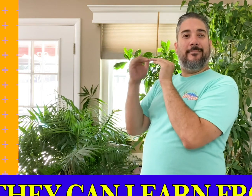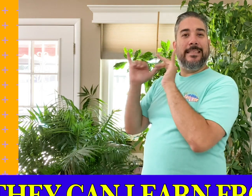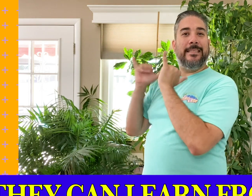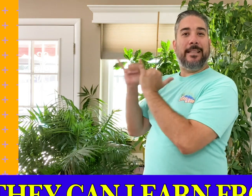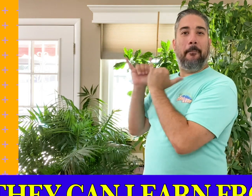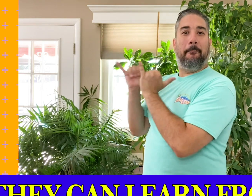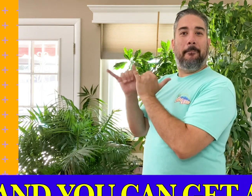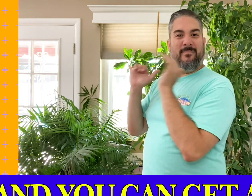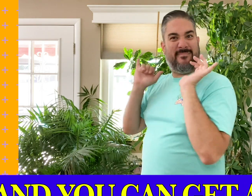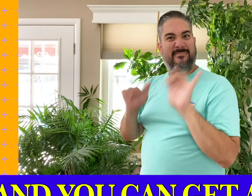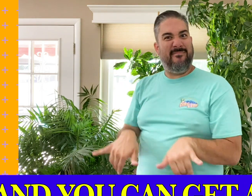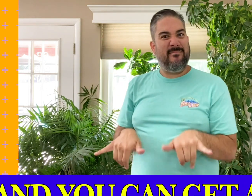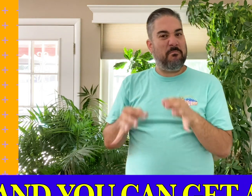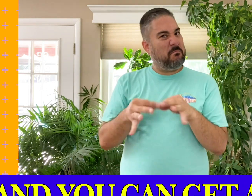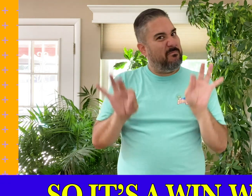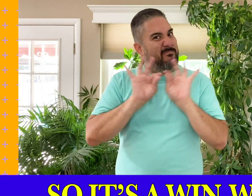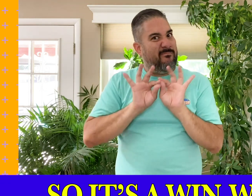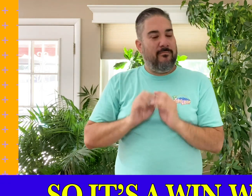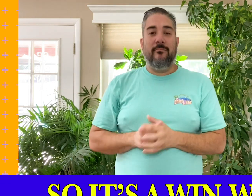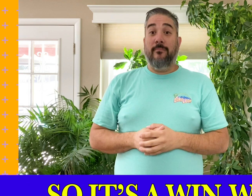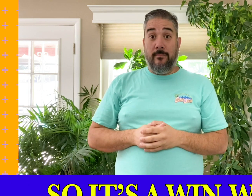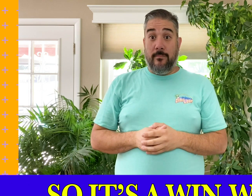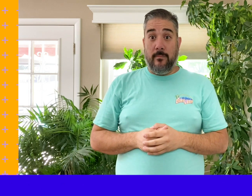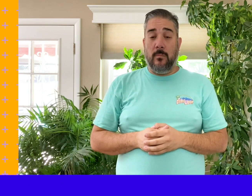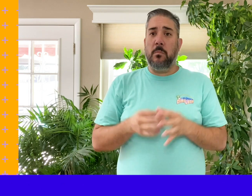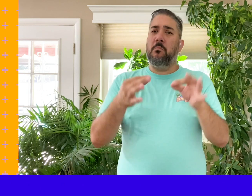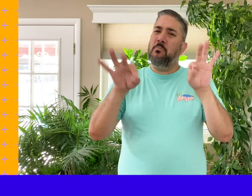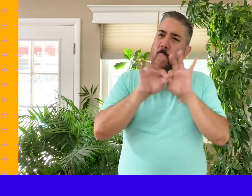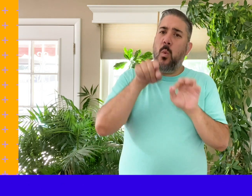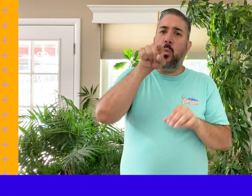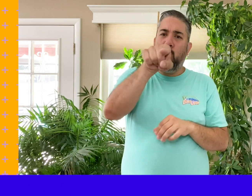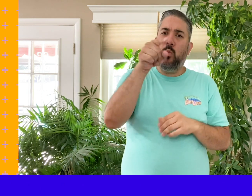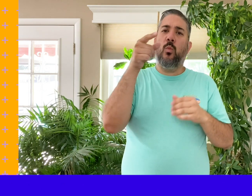from you, and you can get access. So it's a win-win.